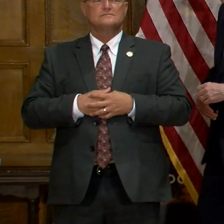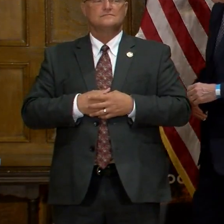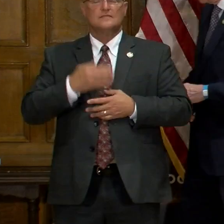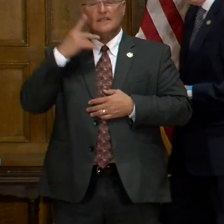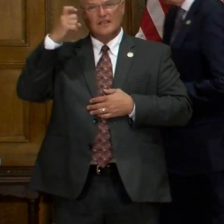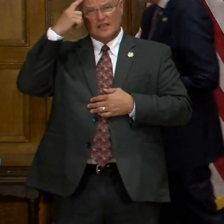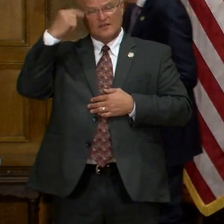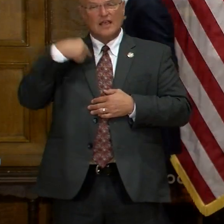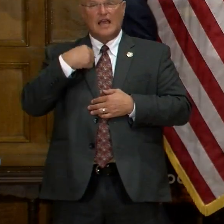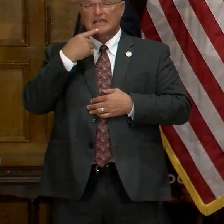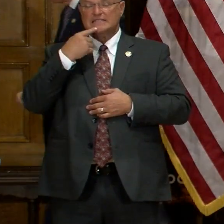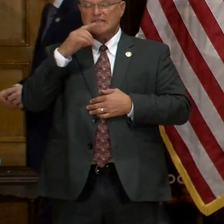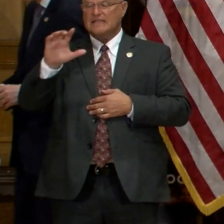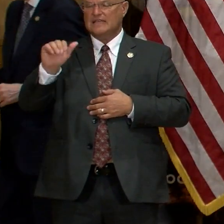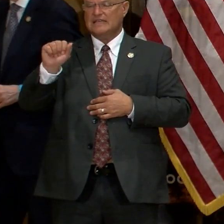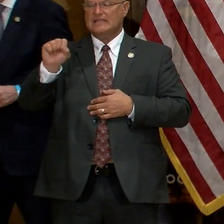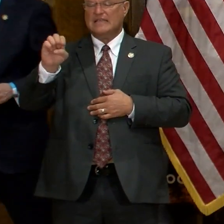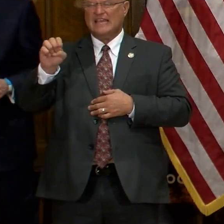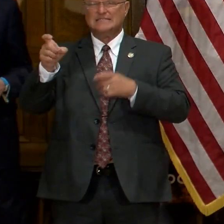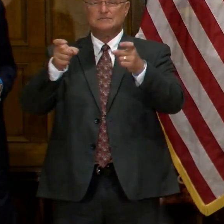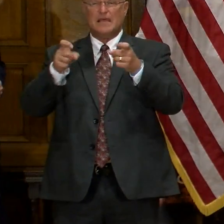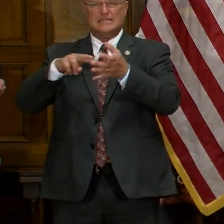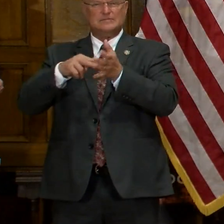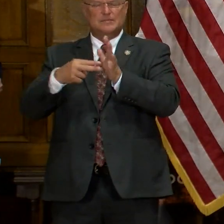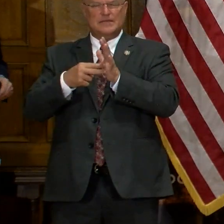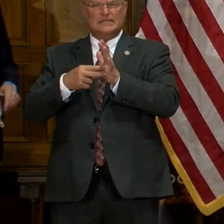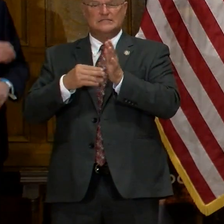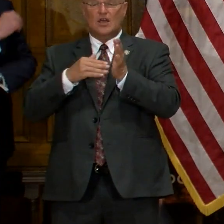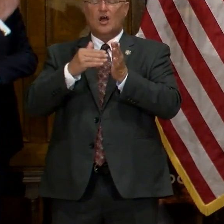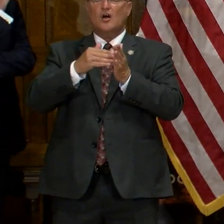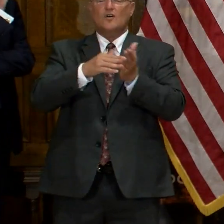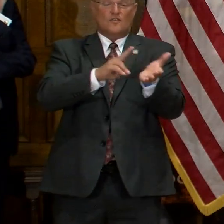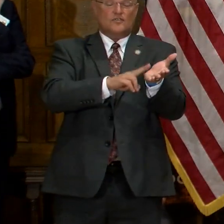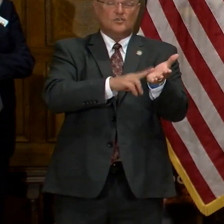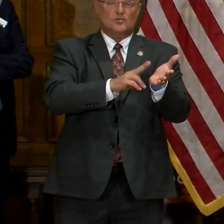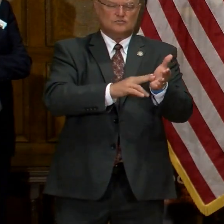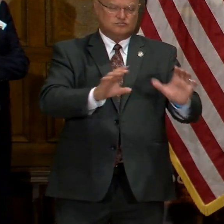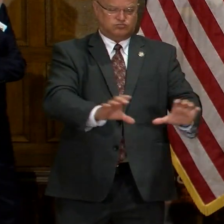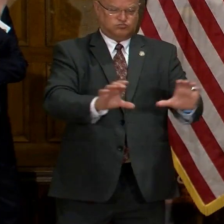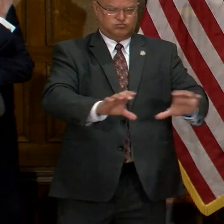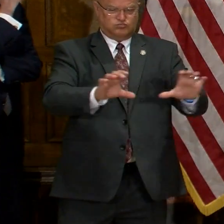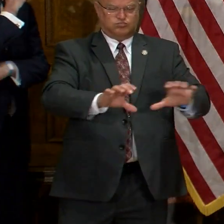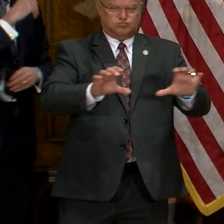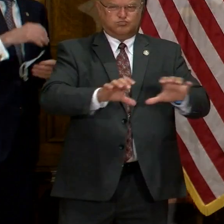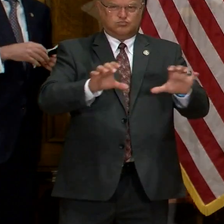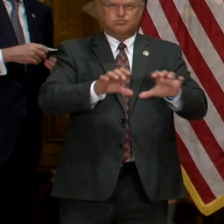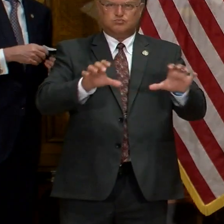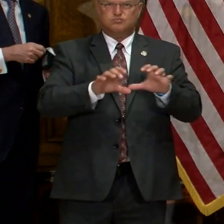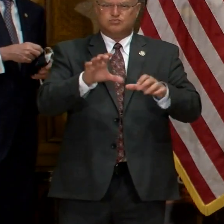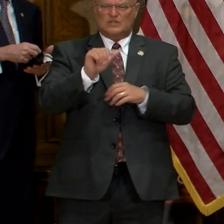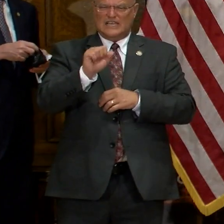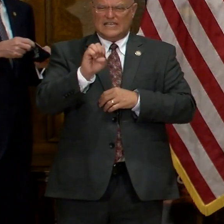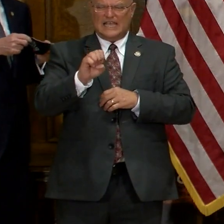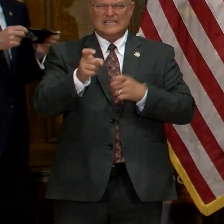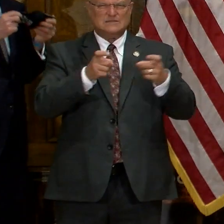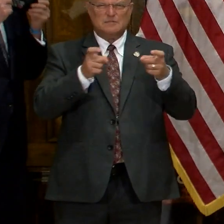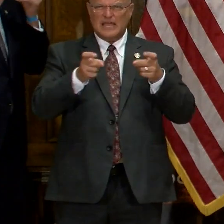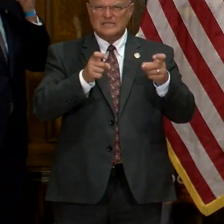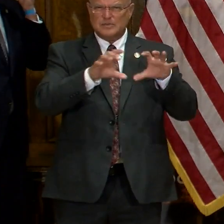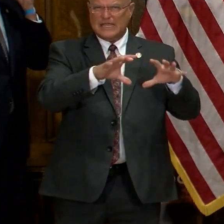Thank you, Governor. I would just say case management, oftentimes our nurses are doing a lot of activities that fall into that case